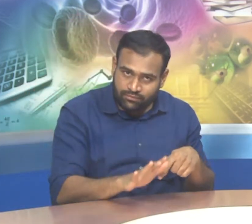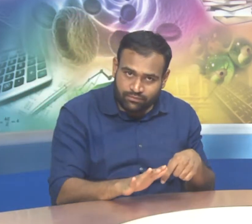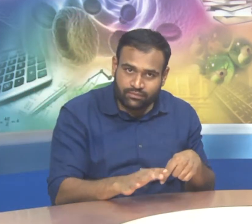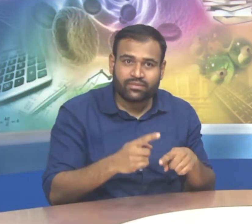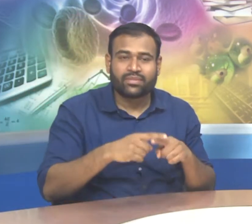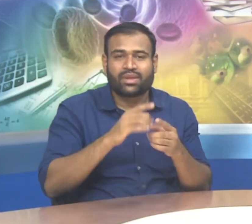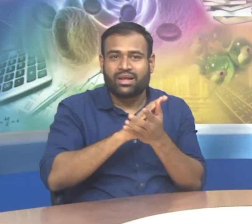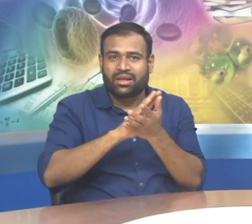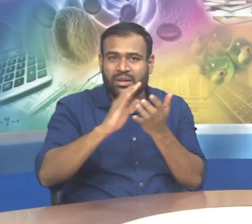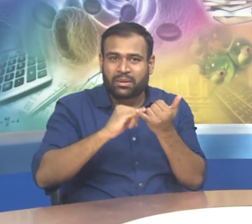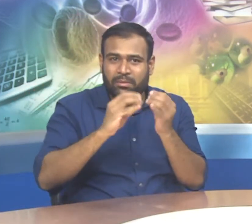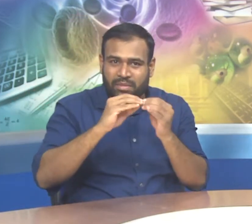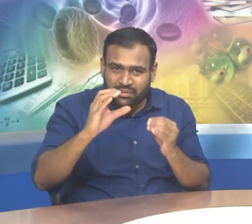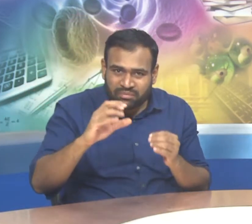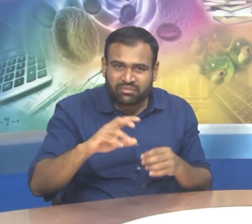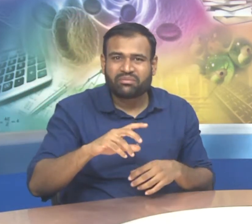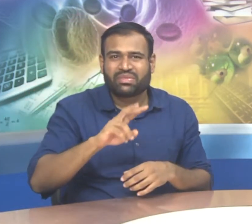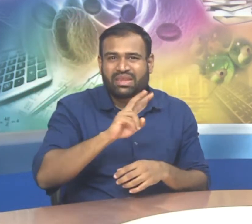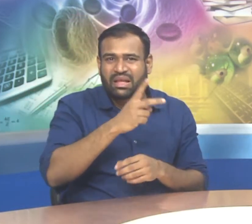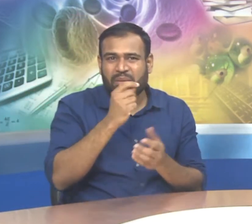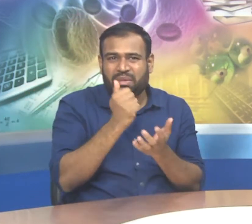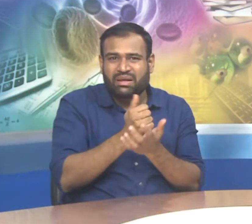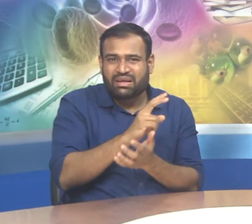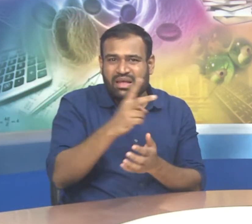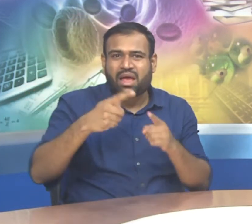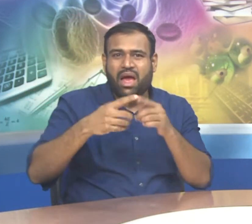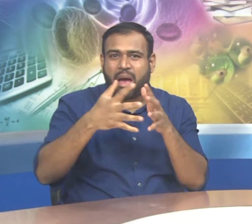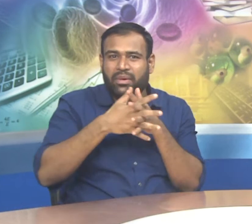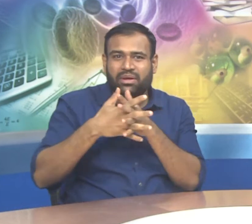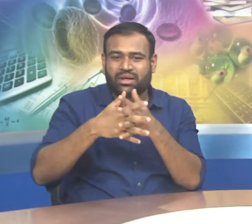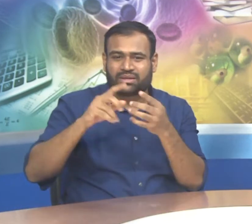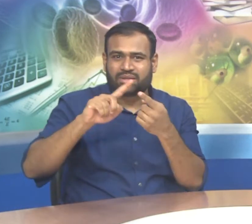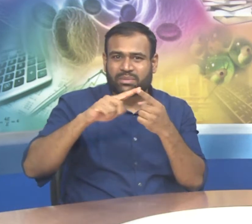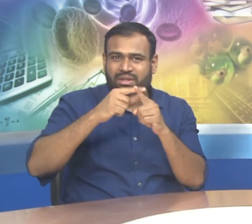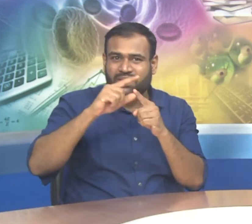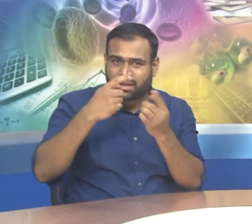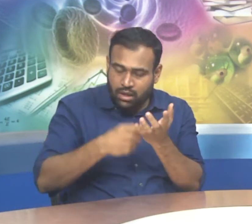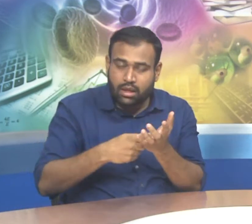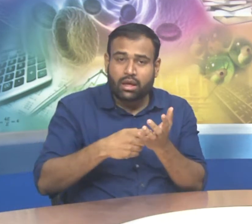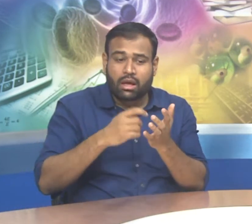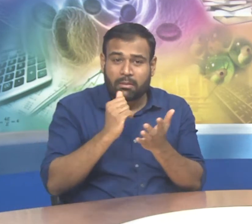In brief, we call them as HSBC. Then there is a Citibank,